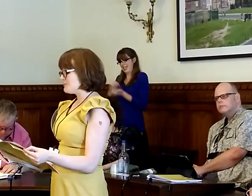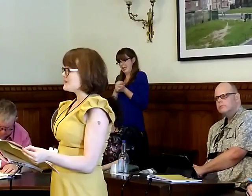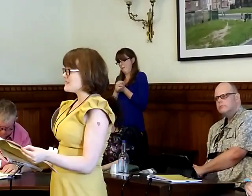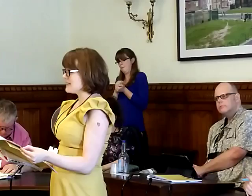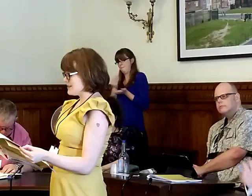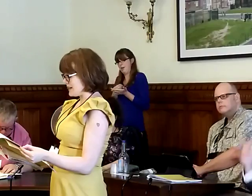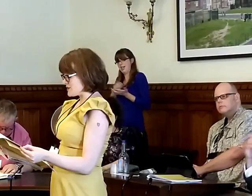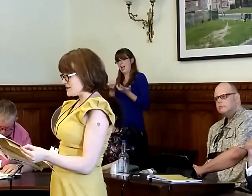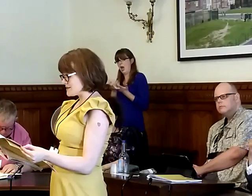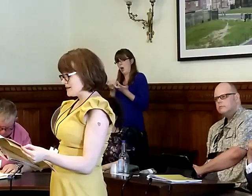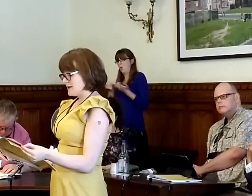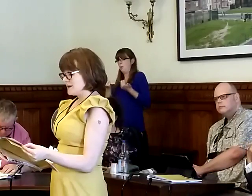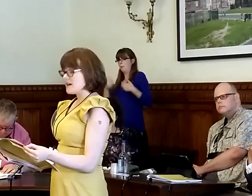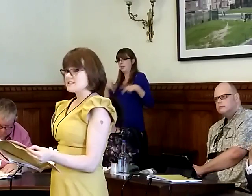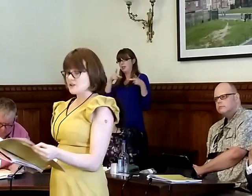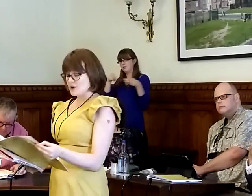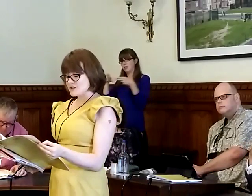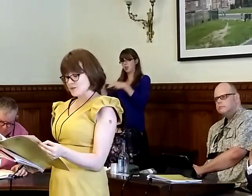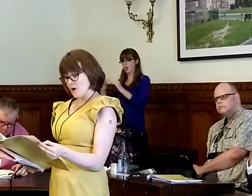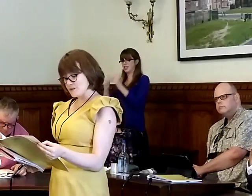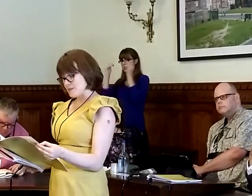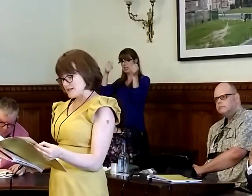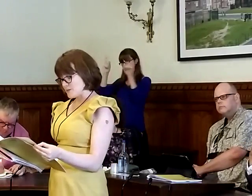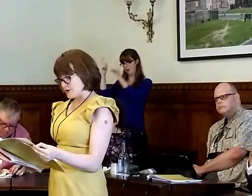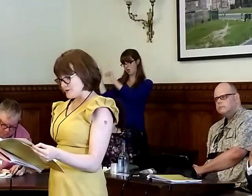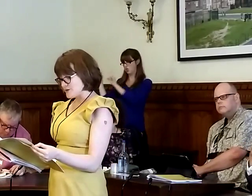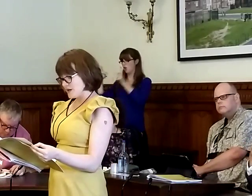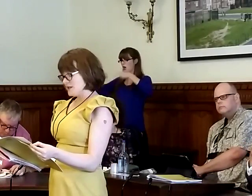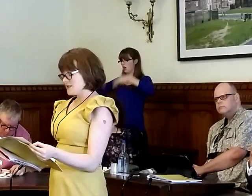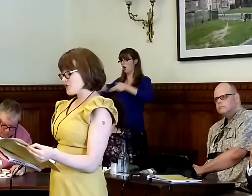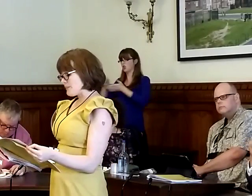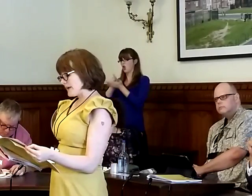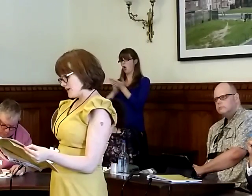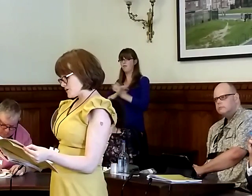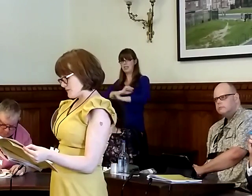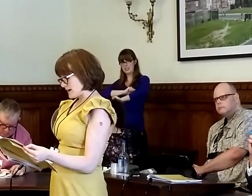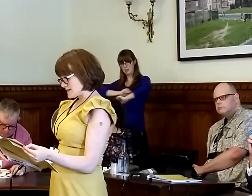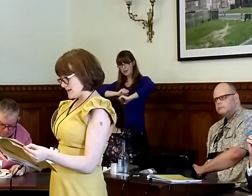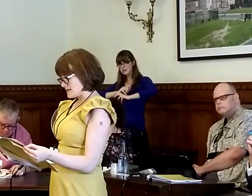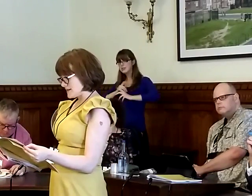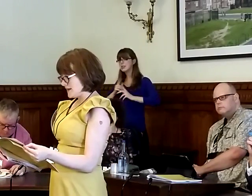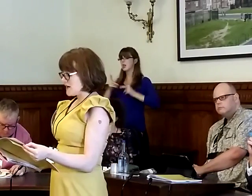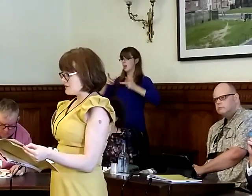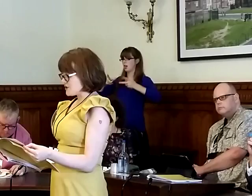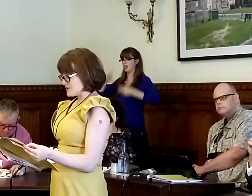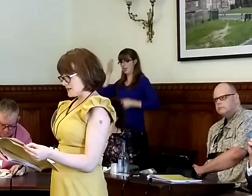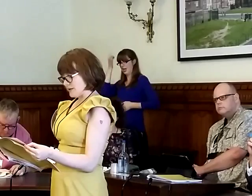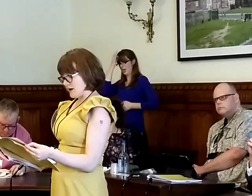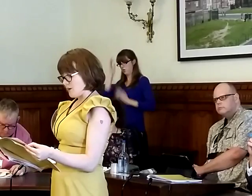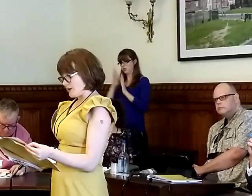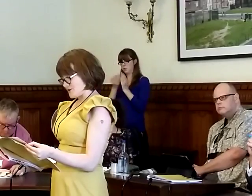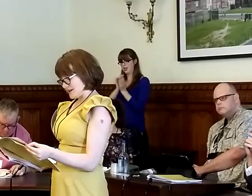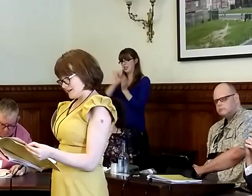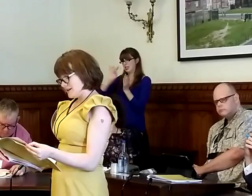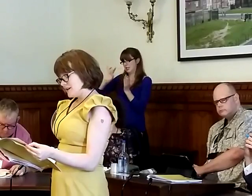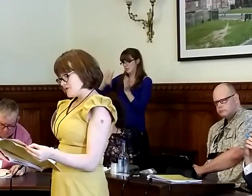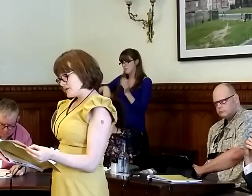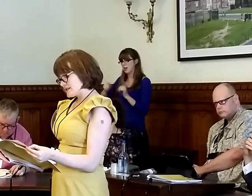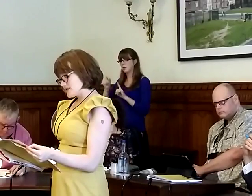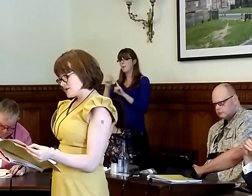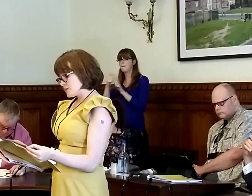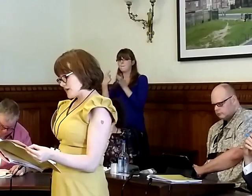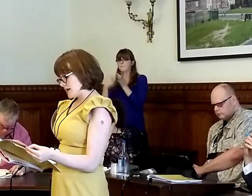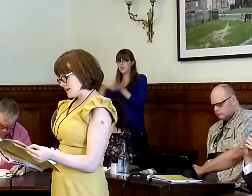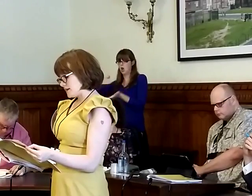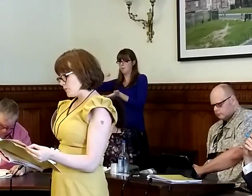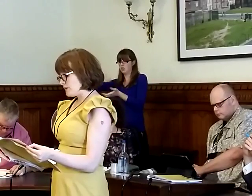including cutting the number of senior managers, cutting the costs of office space we use, scrapping council magazines, and reducing the PR budget.